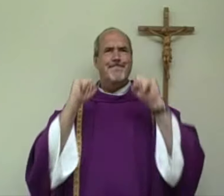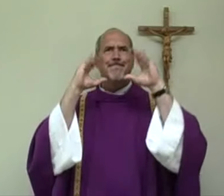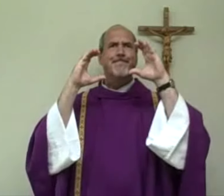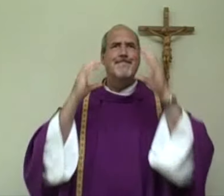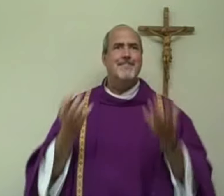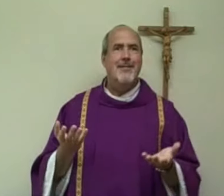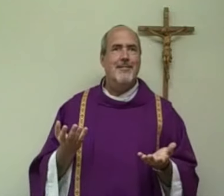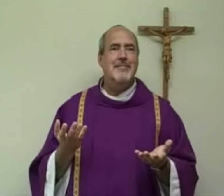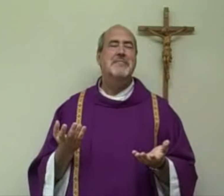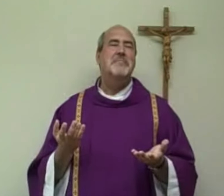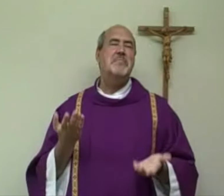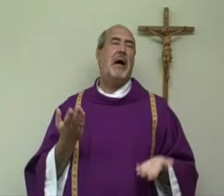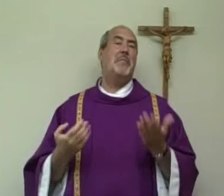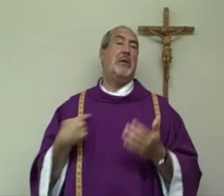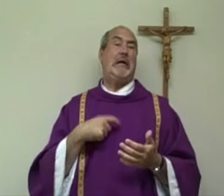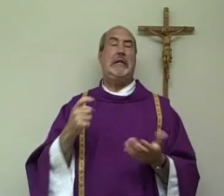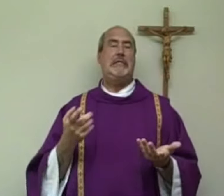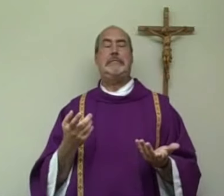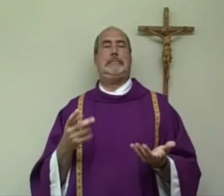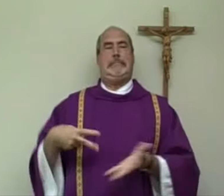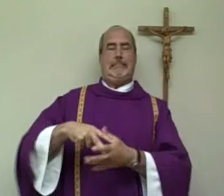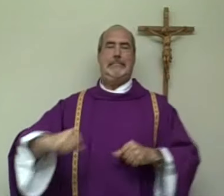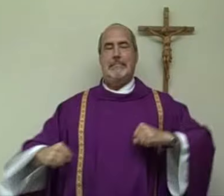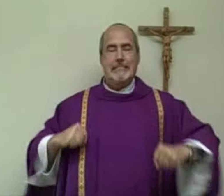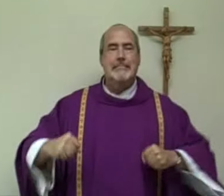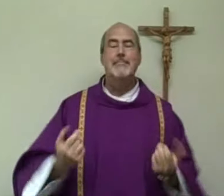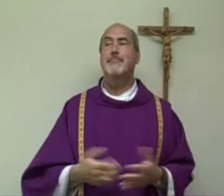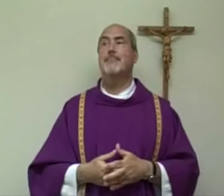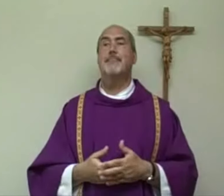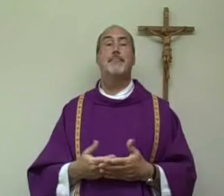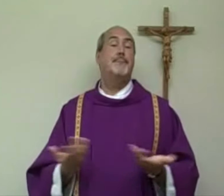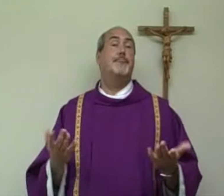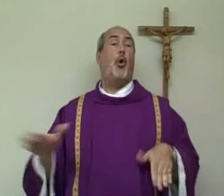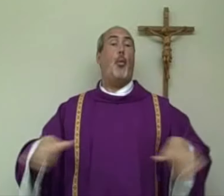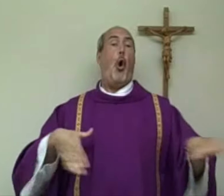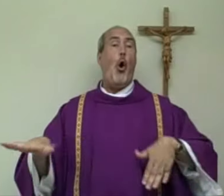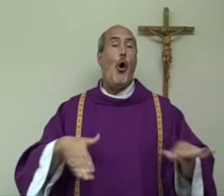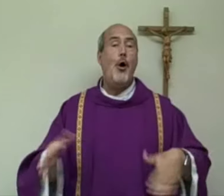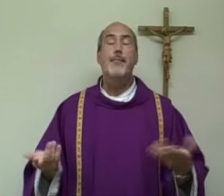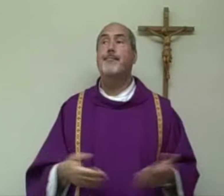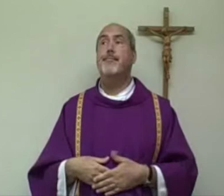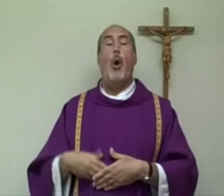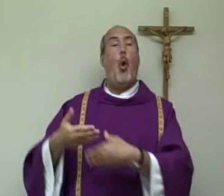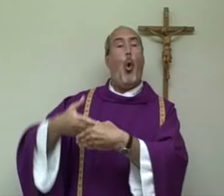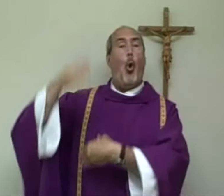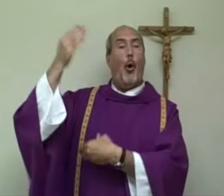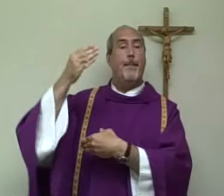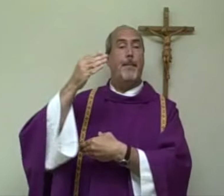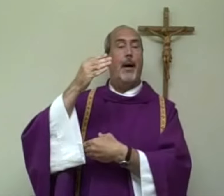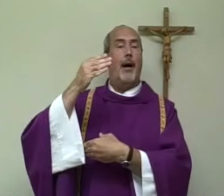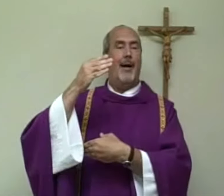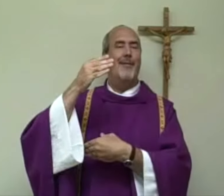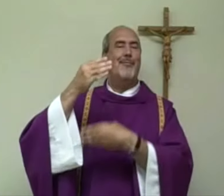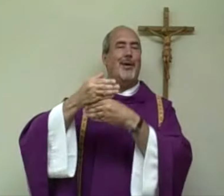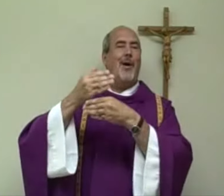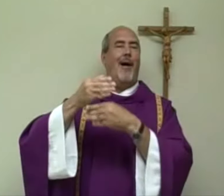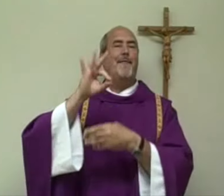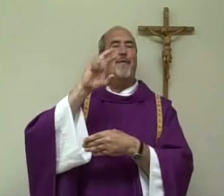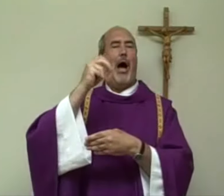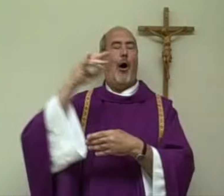So how can we stay more alert and more awake? Well, we can do so by moving around, maybe going for a walk,